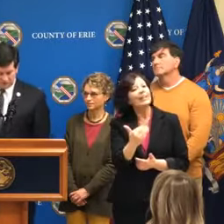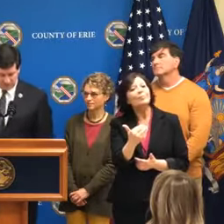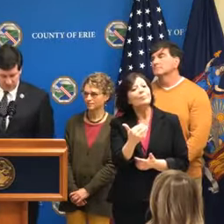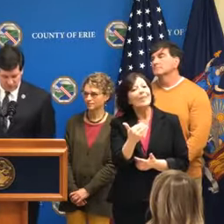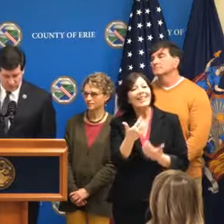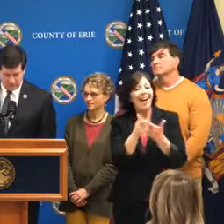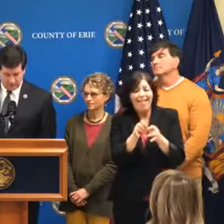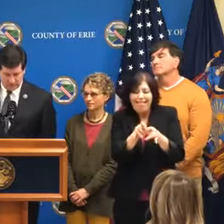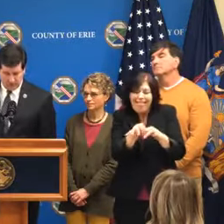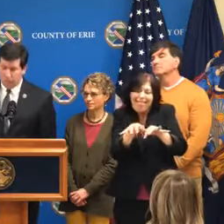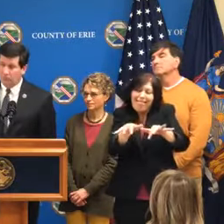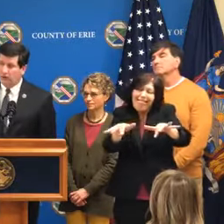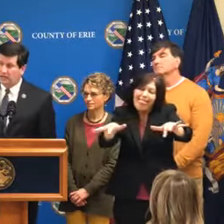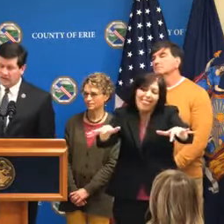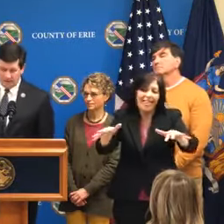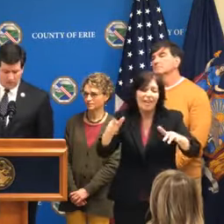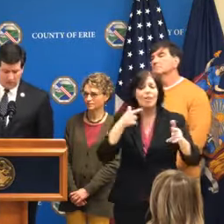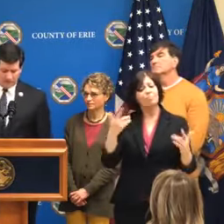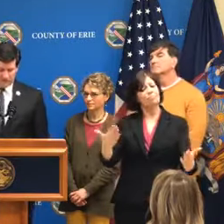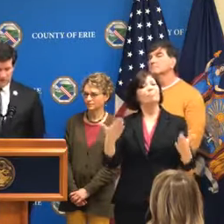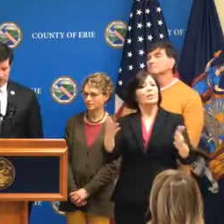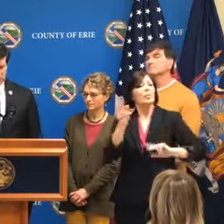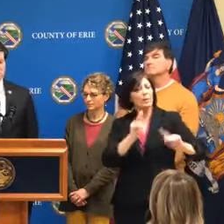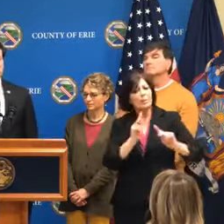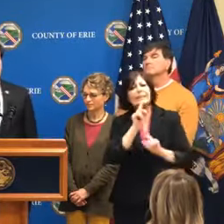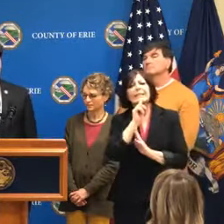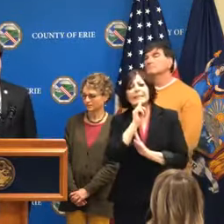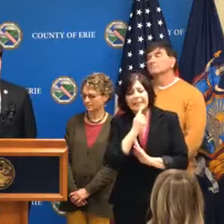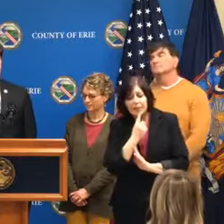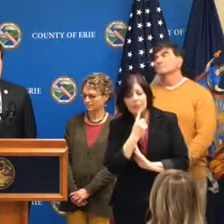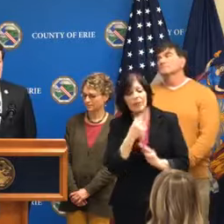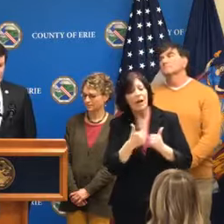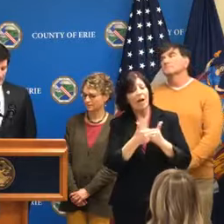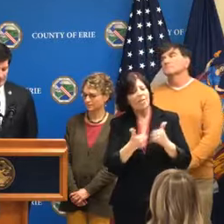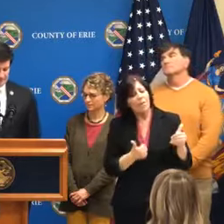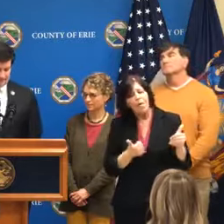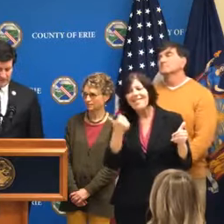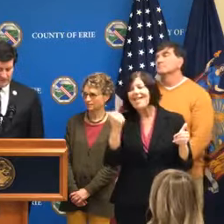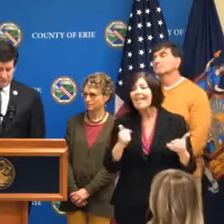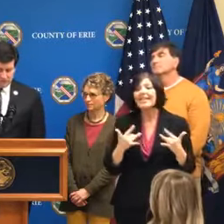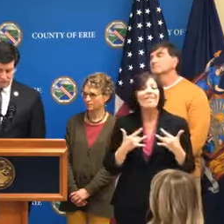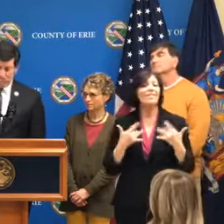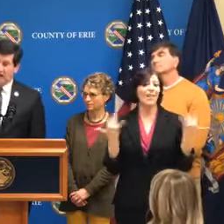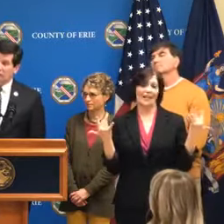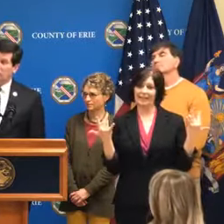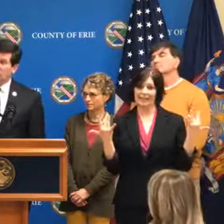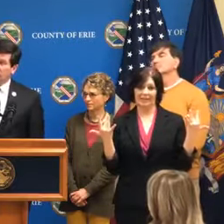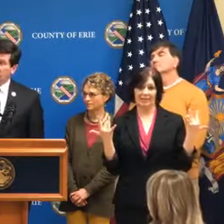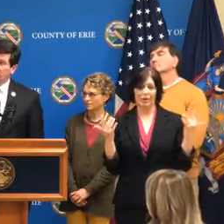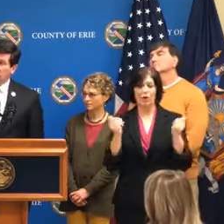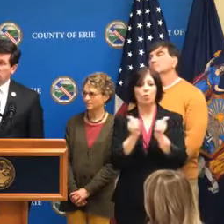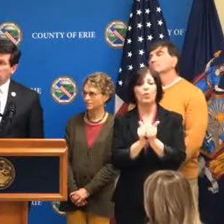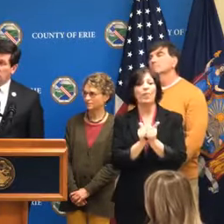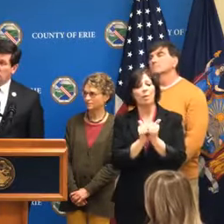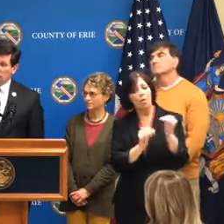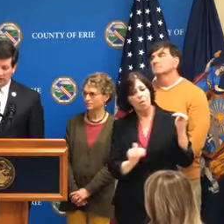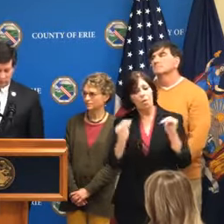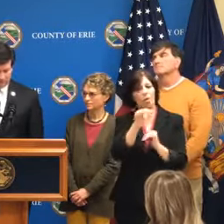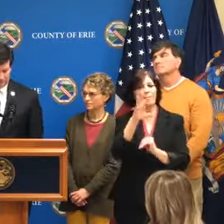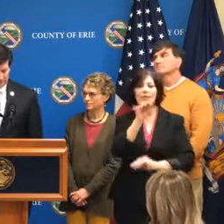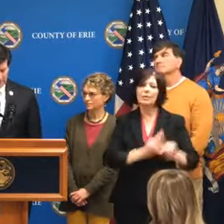spread this in the community. We recommend that people seriously consider avoiding any event or location with 50 or